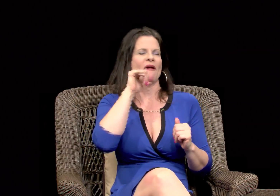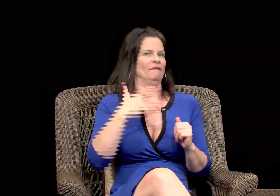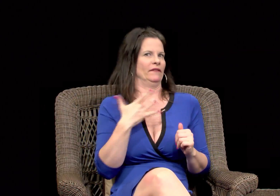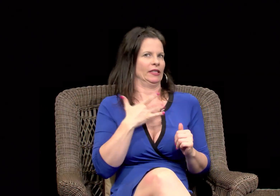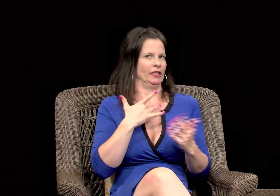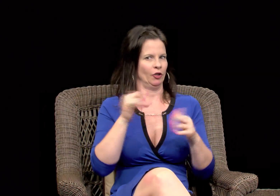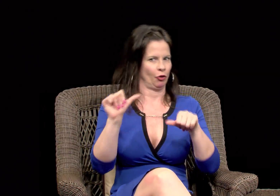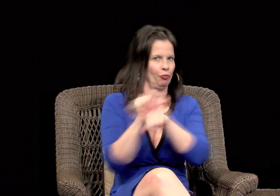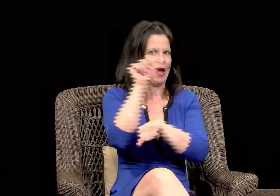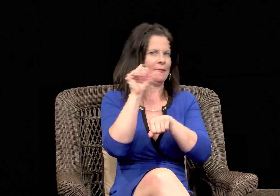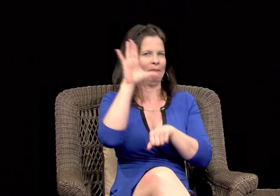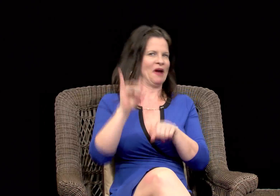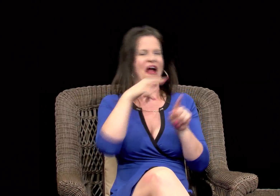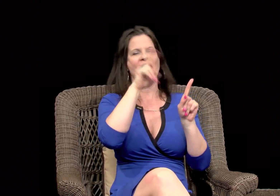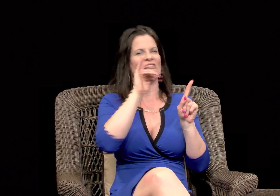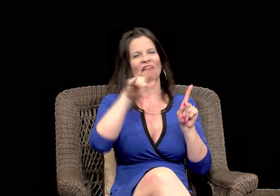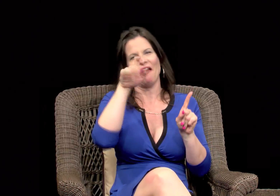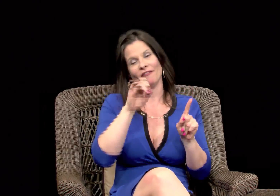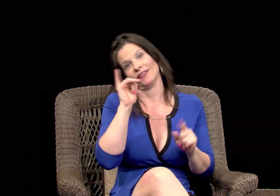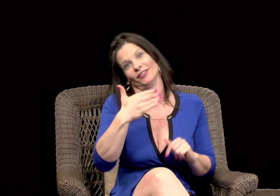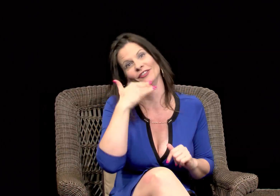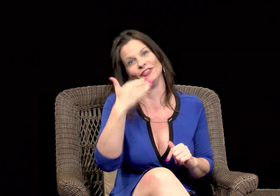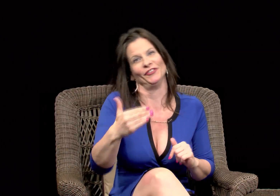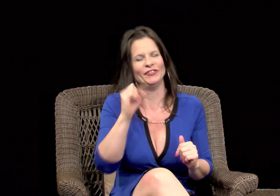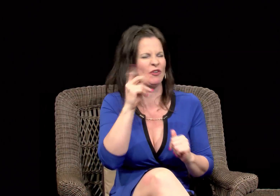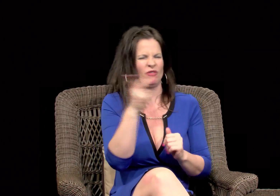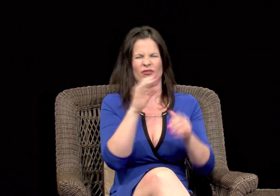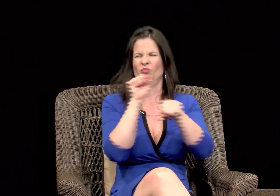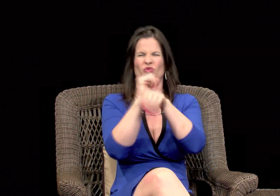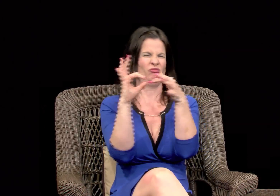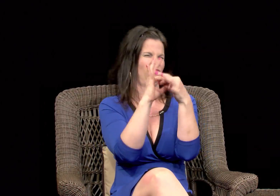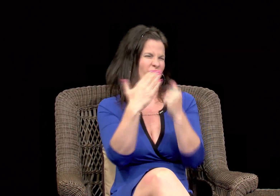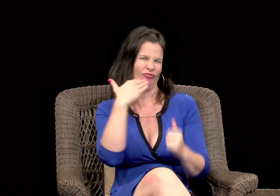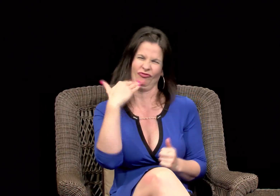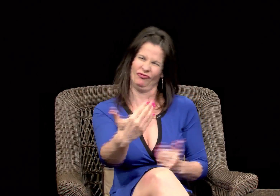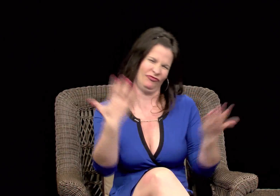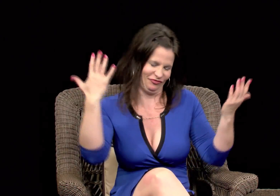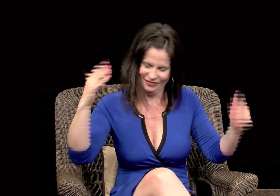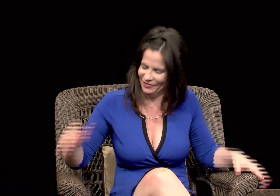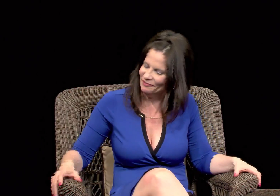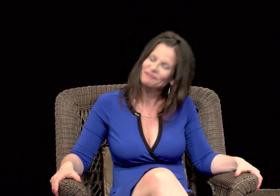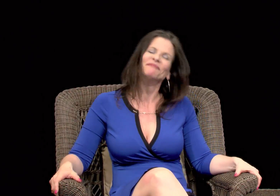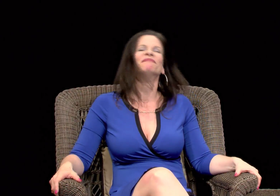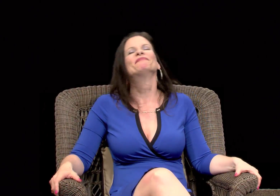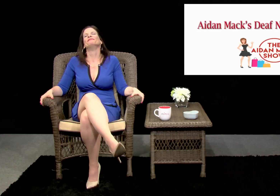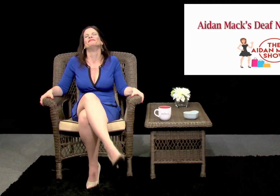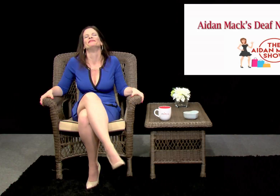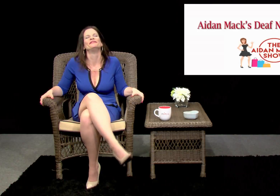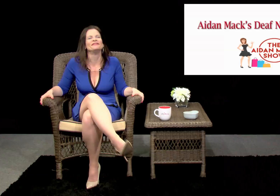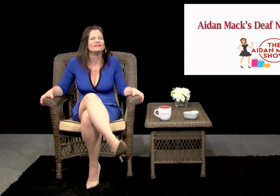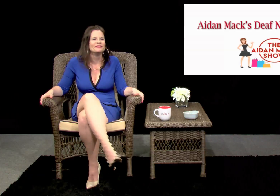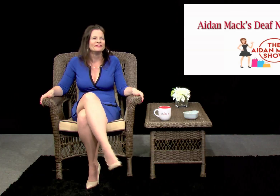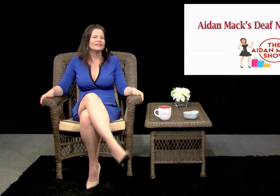jealousy, and there's no threat at all. So that's good. They are working together wonderfully.